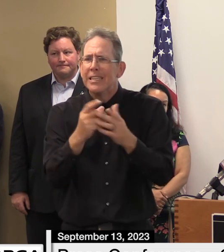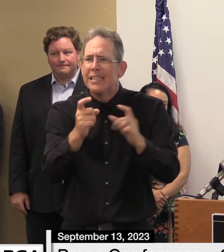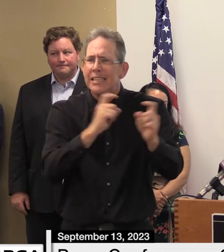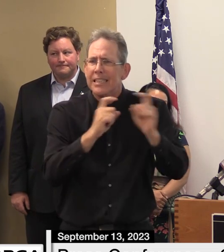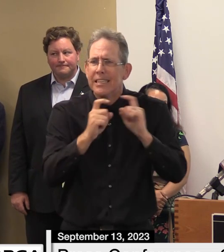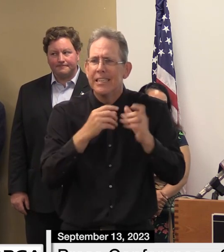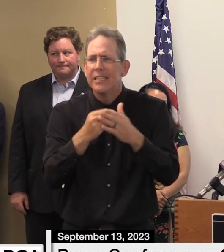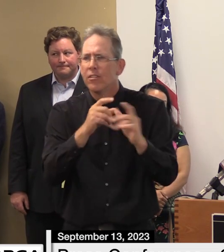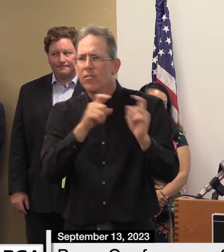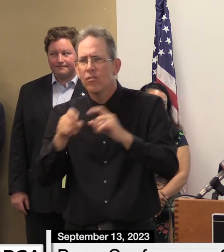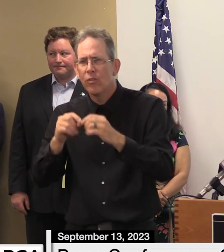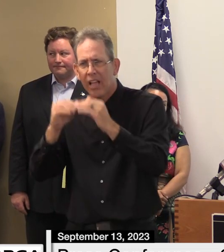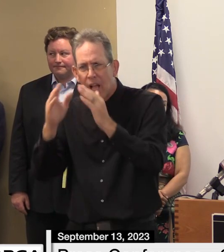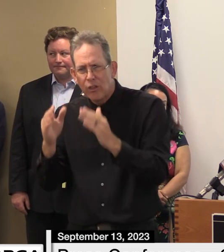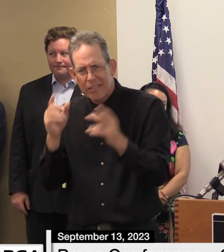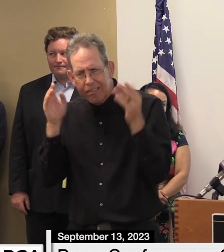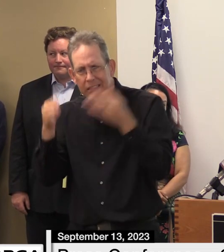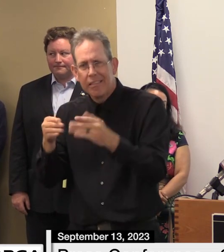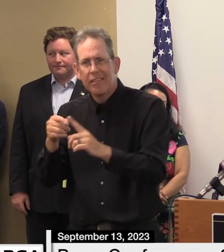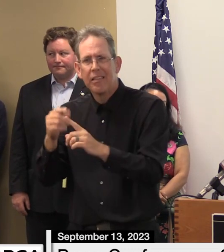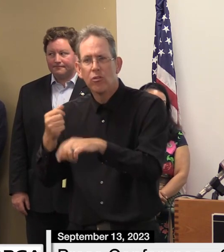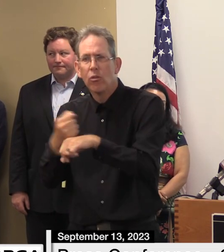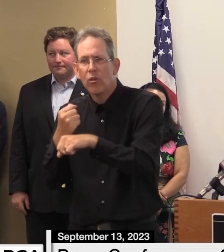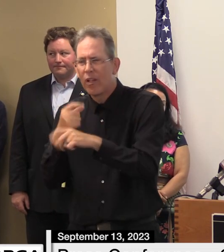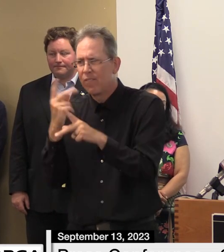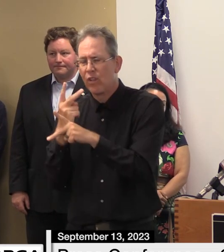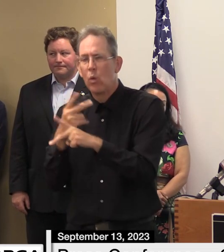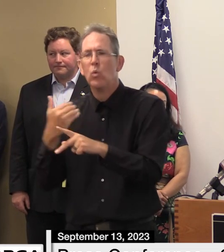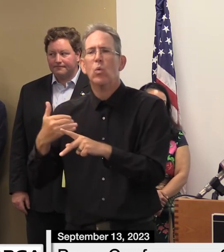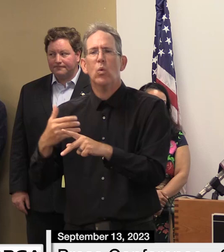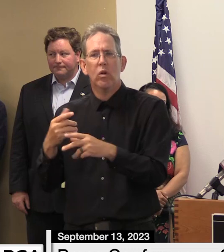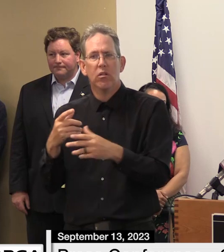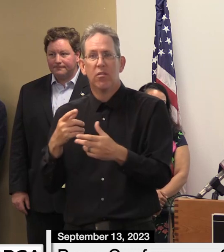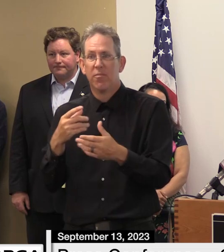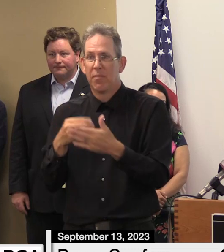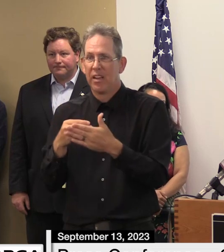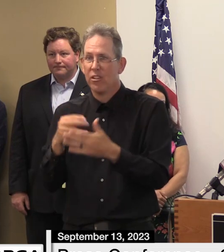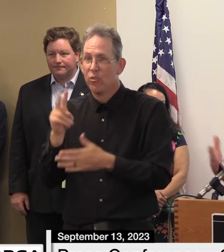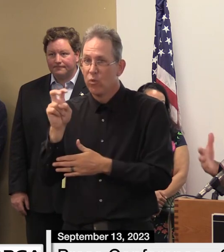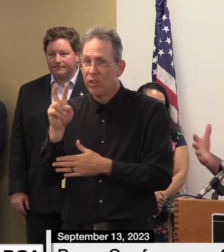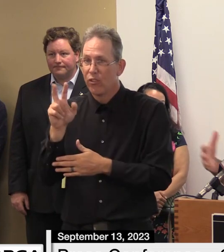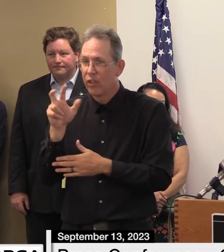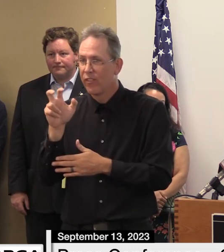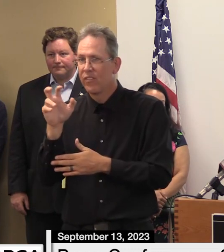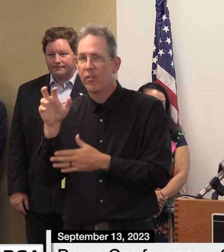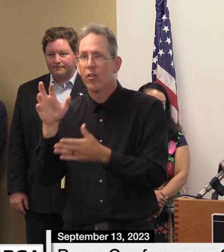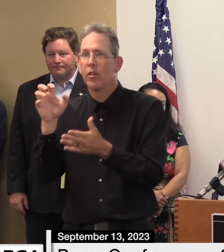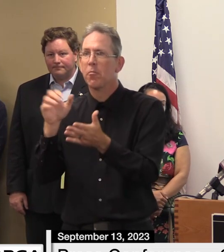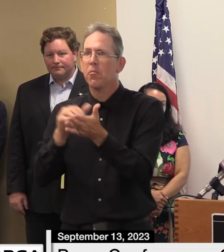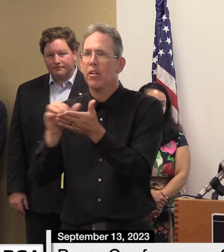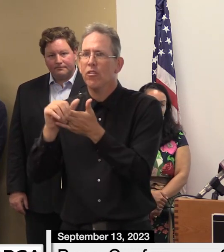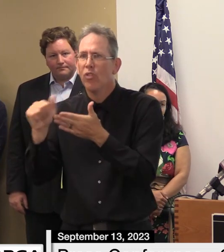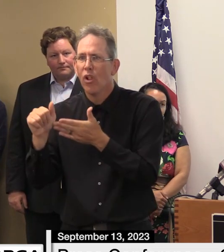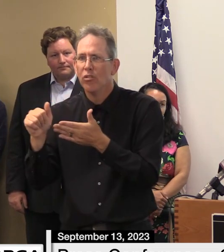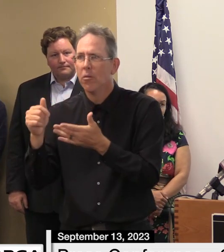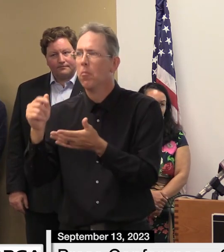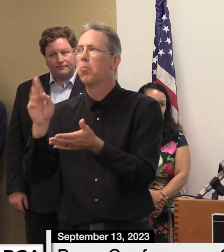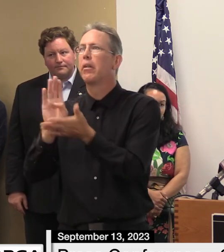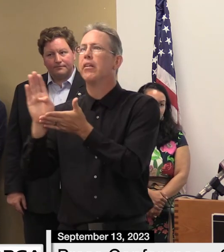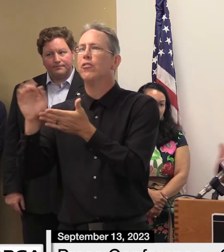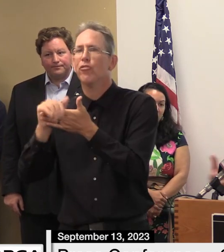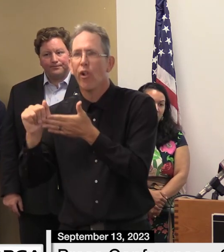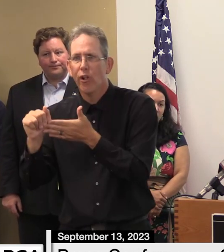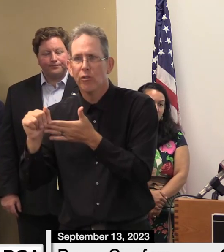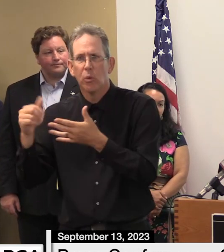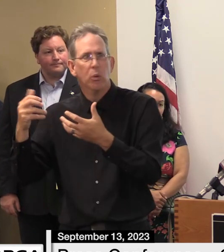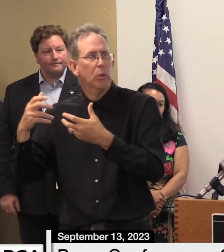everything up, there's literally, you know, hundreds of millions, if not $1 billion of housing that we're contemplating here